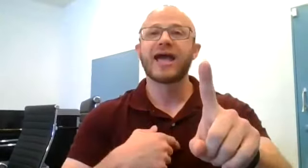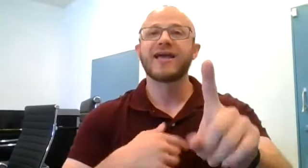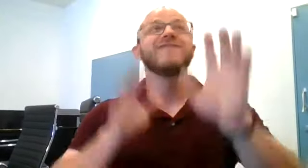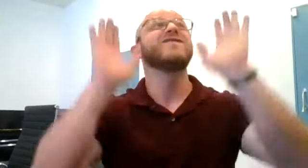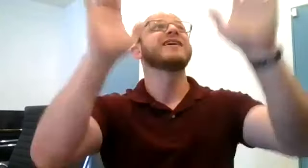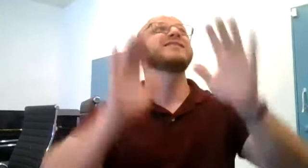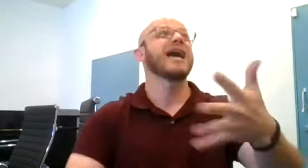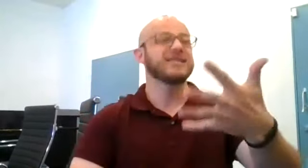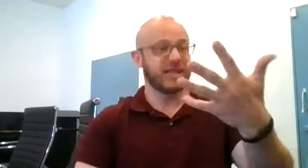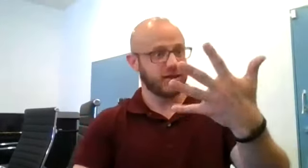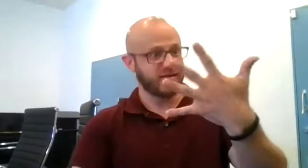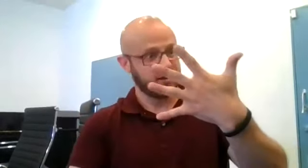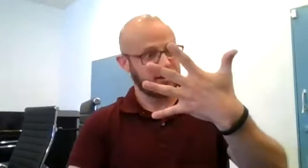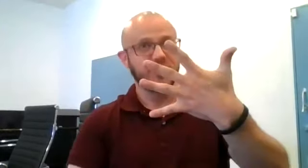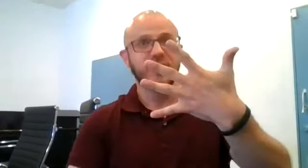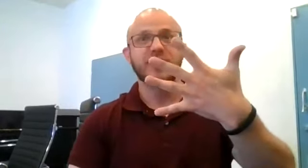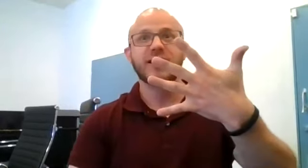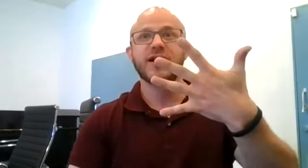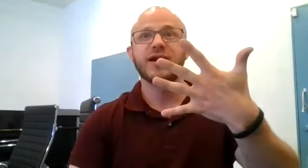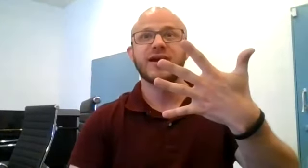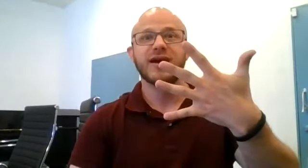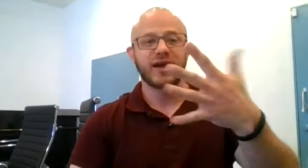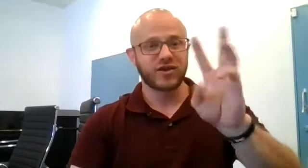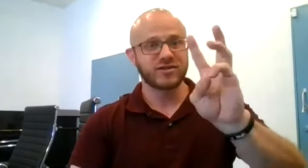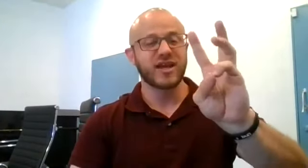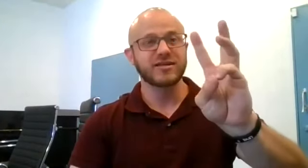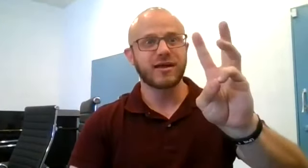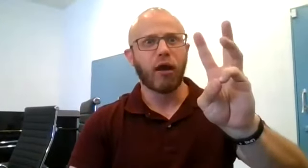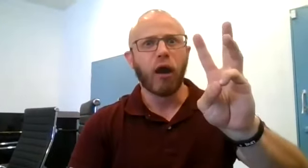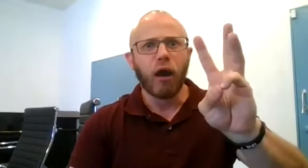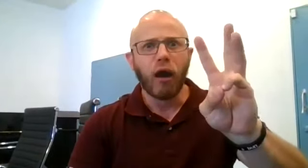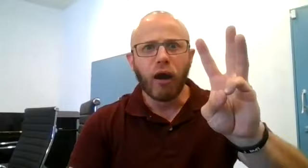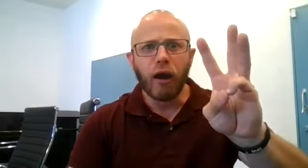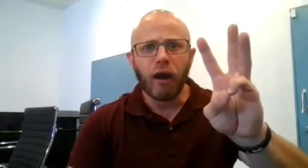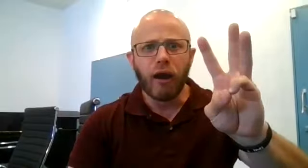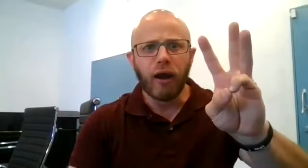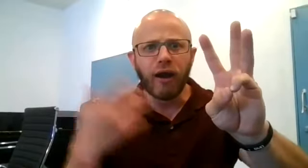Fantastic. Terrific. Terrific. Terrific. There's so many synonyms.